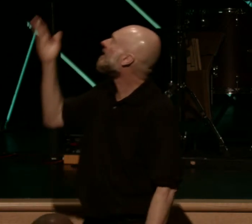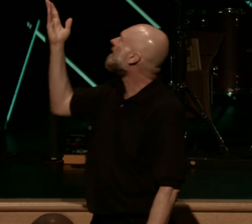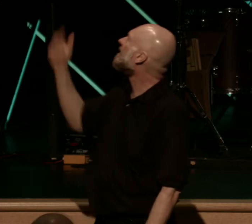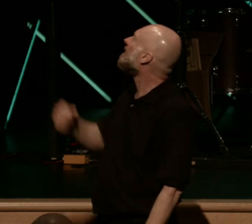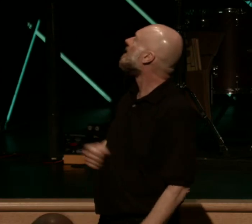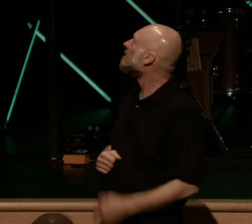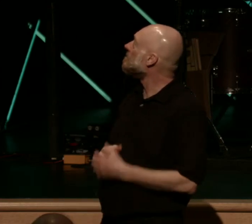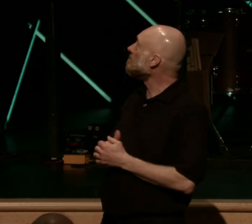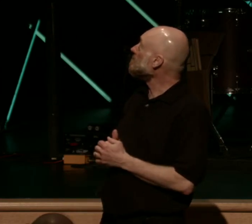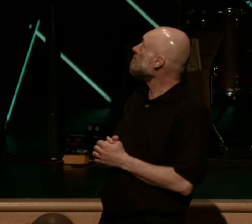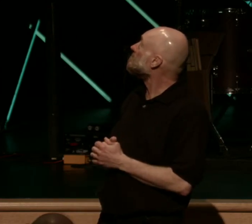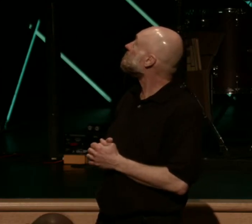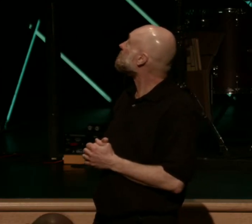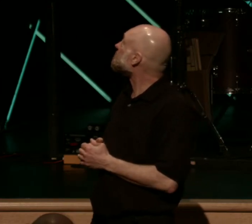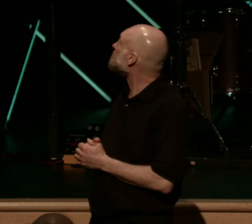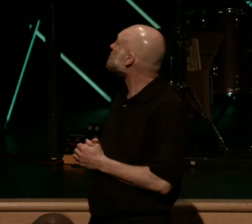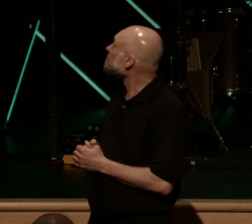like this.